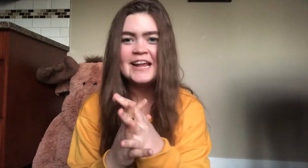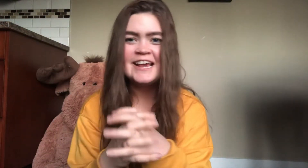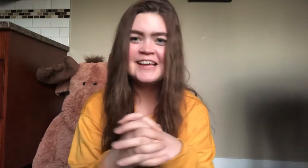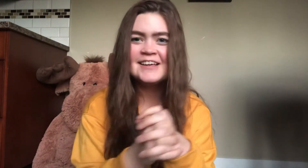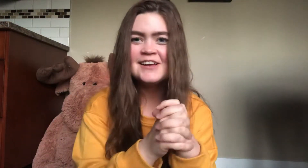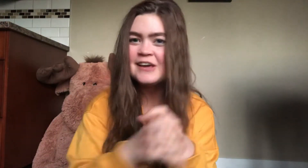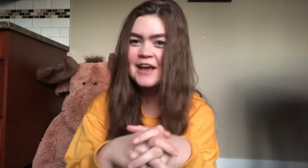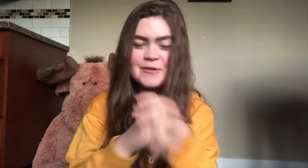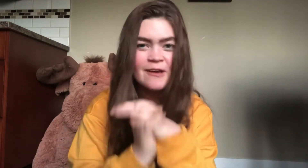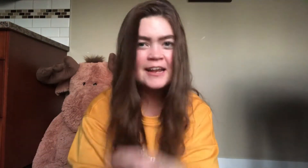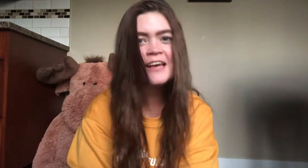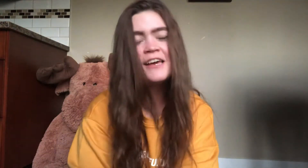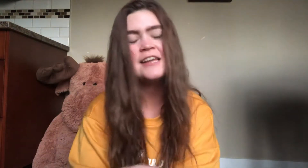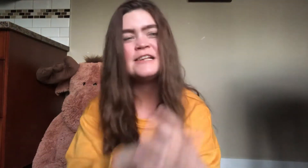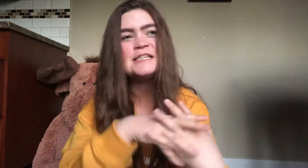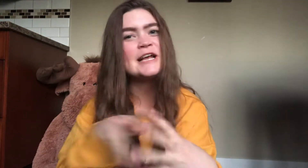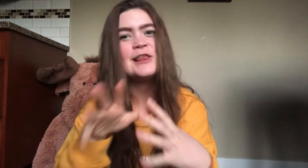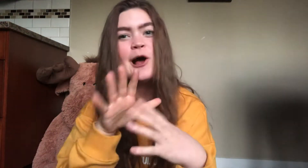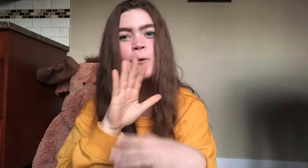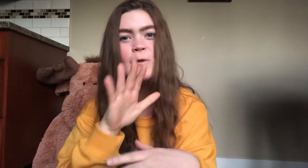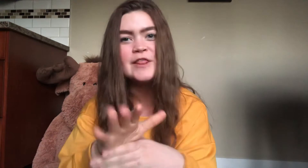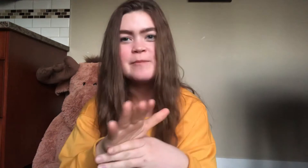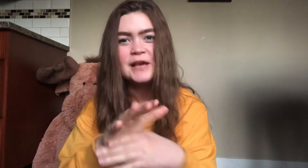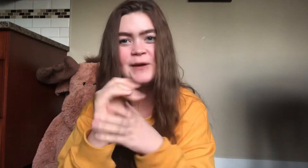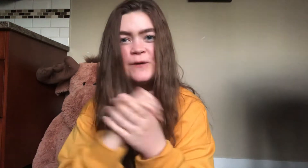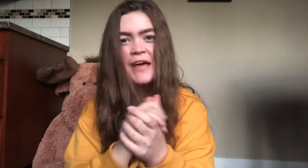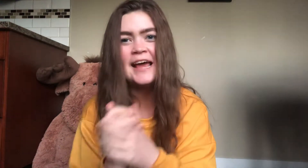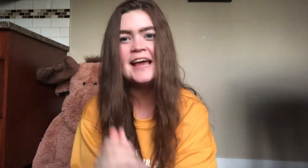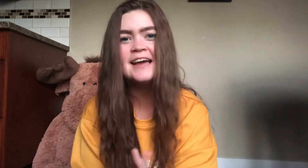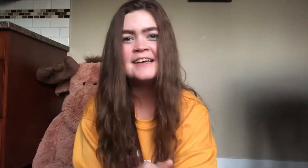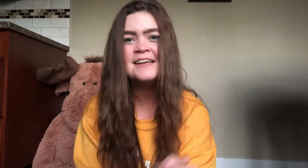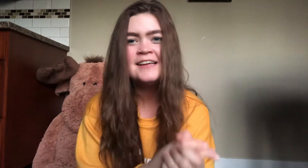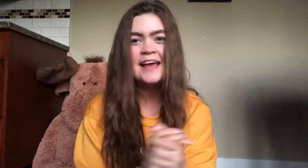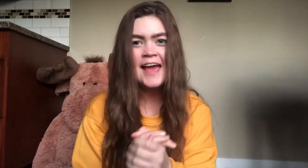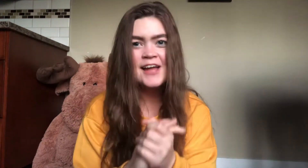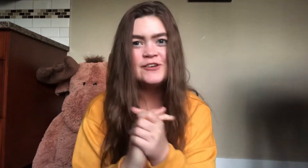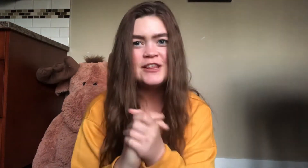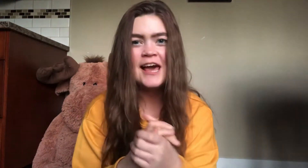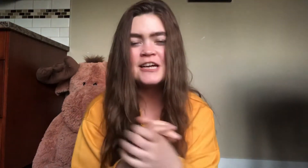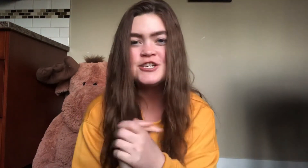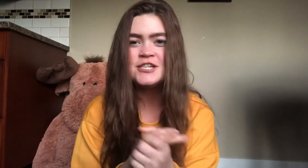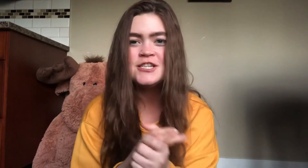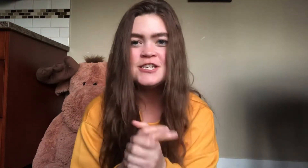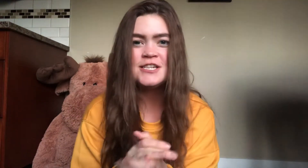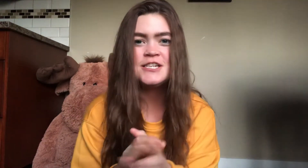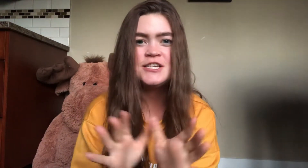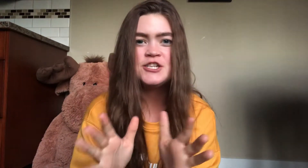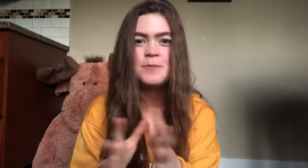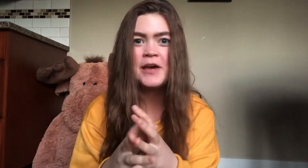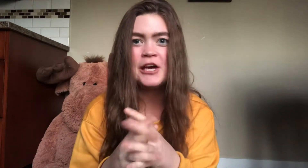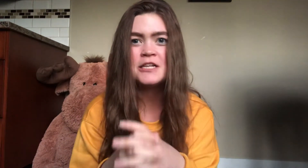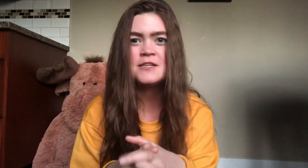Alrighty, are you guys ready? You're gonna sing along with me, okay? And do the actions. You gotta teach your parents this